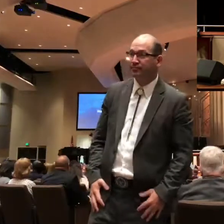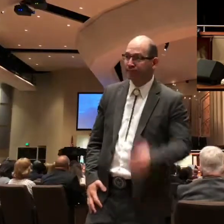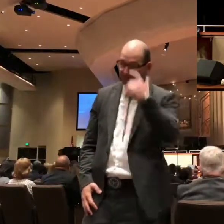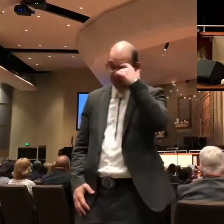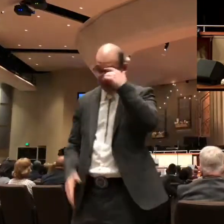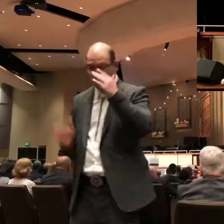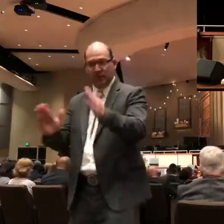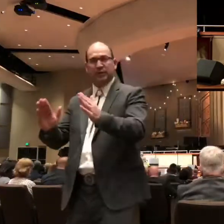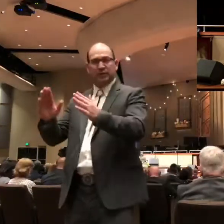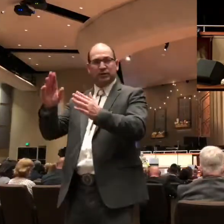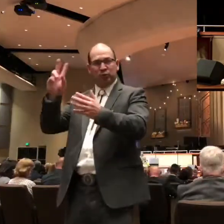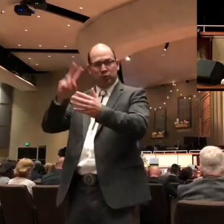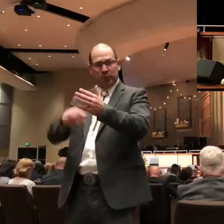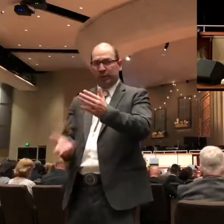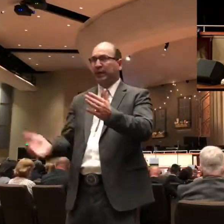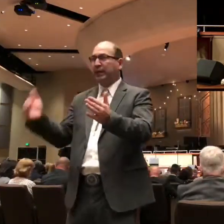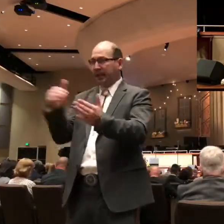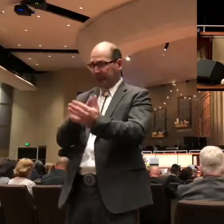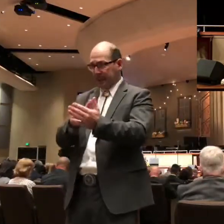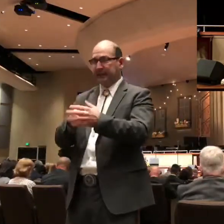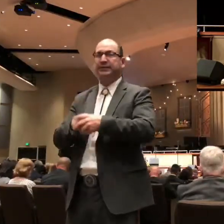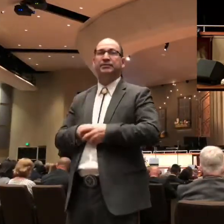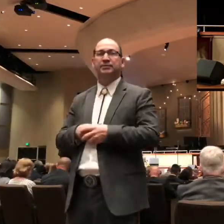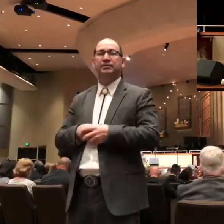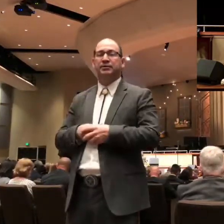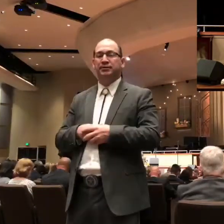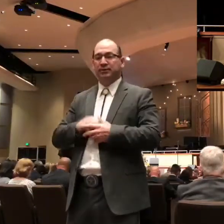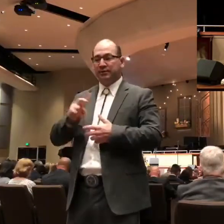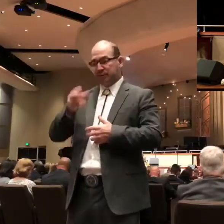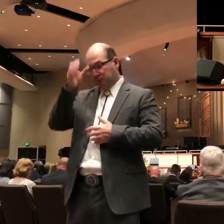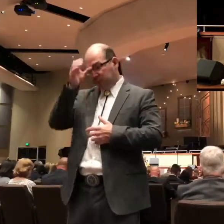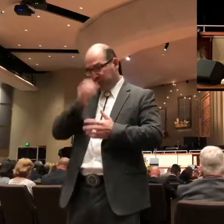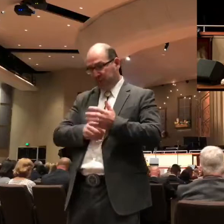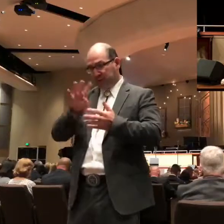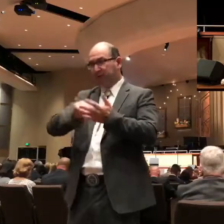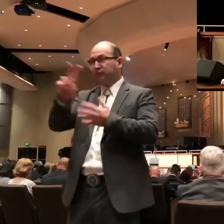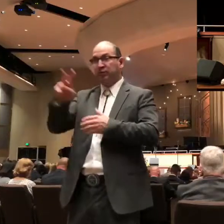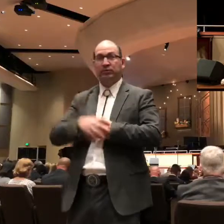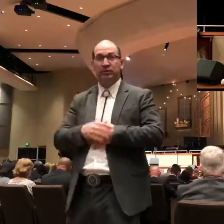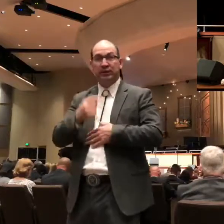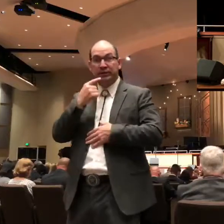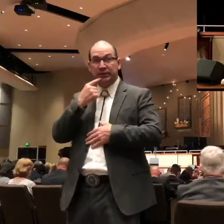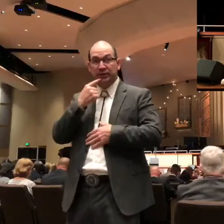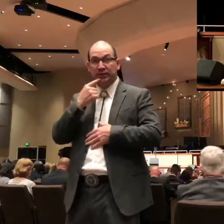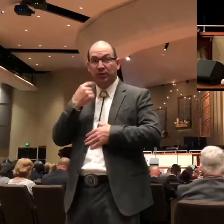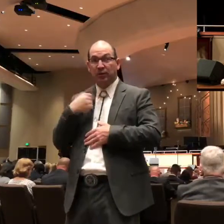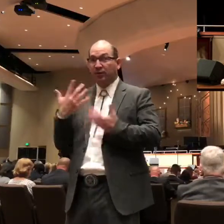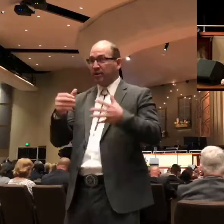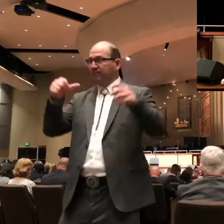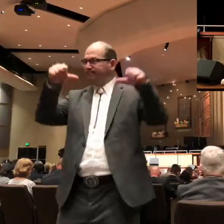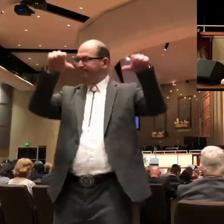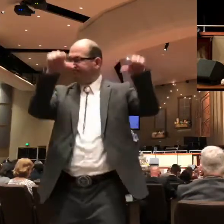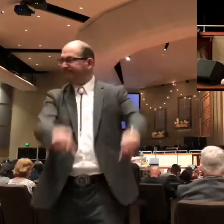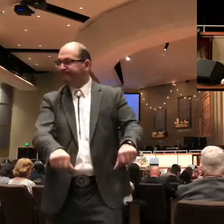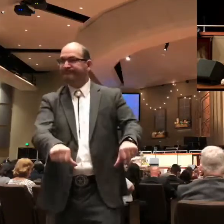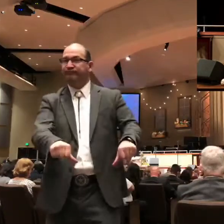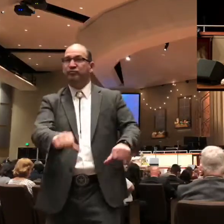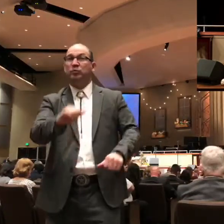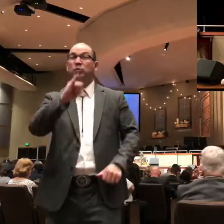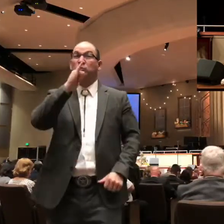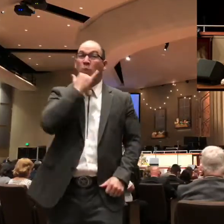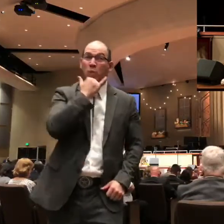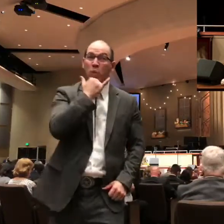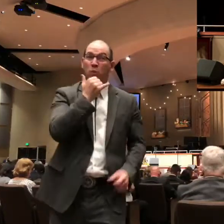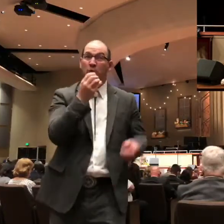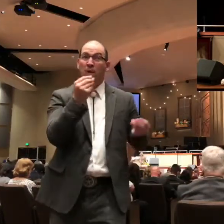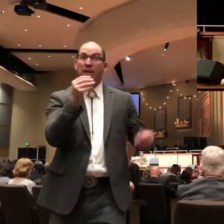let's look at that verse again. Let's read it together and we'll be done. 2 Corinthians 4:2, ready, begin. But have renounced the hidden things of dishonesty,